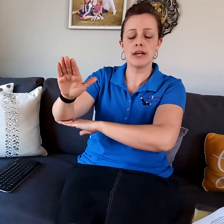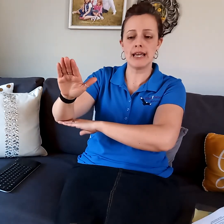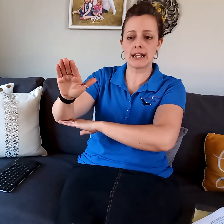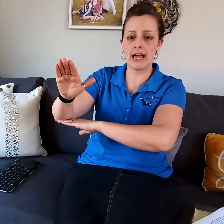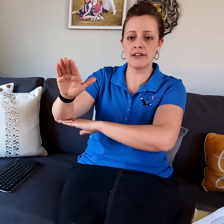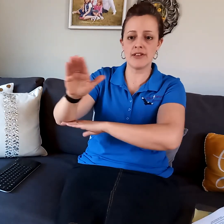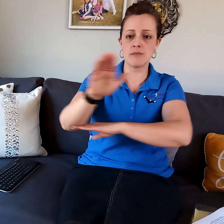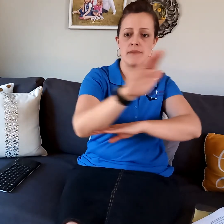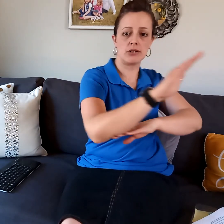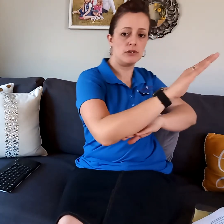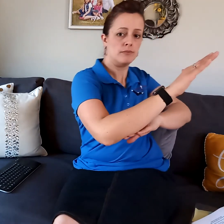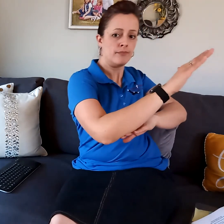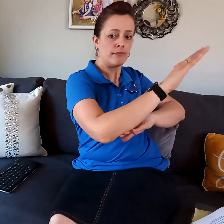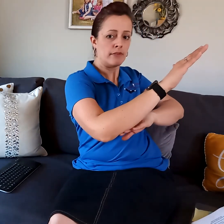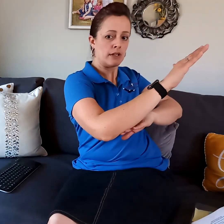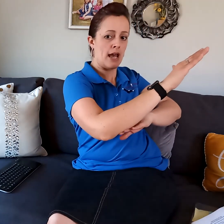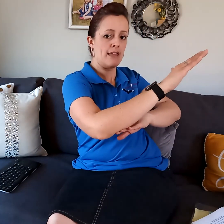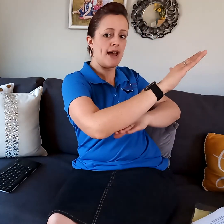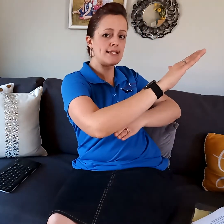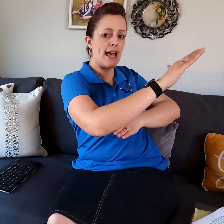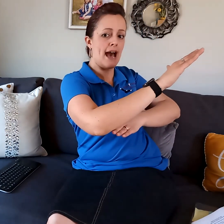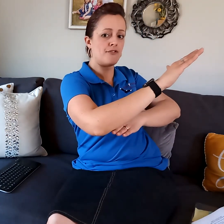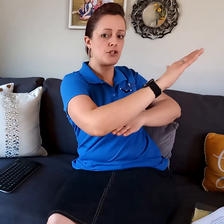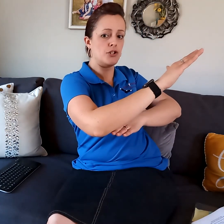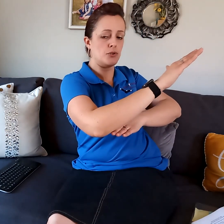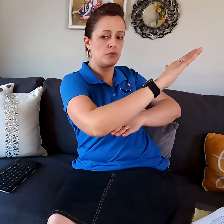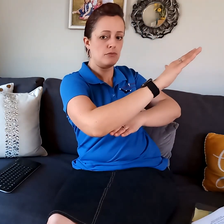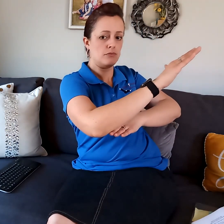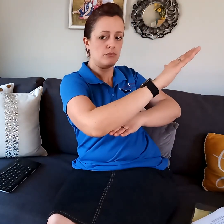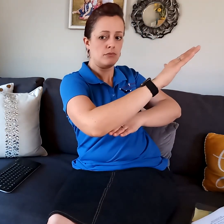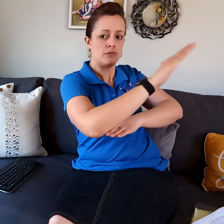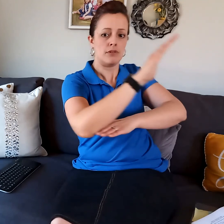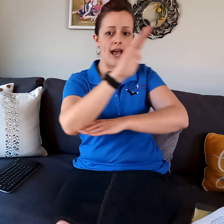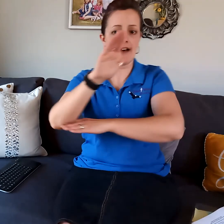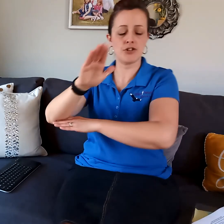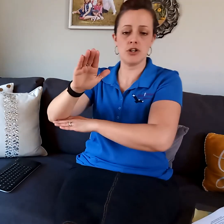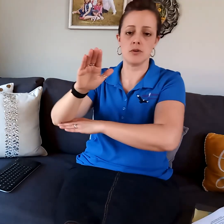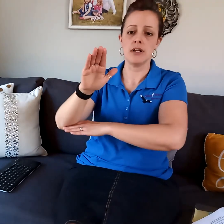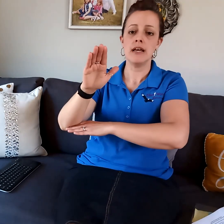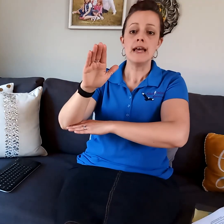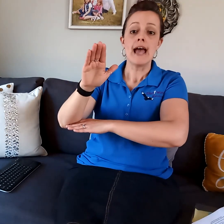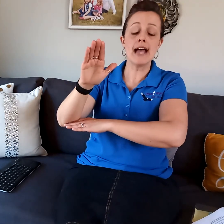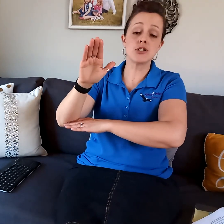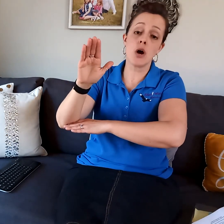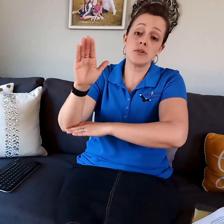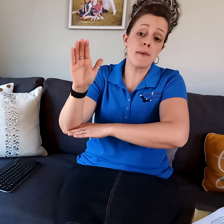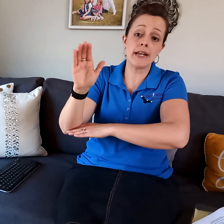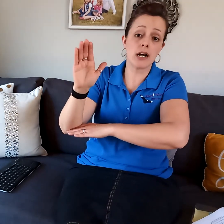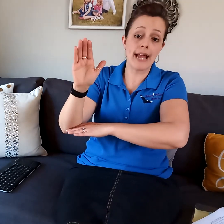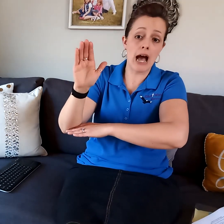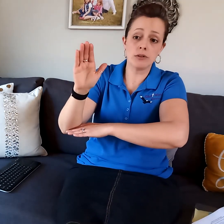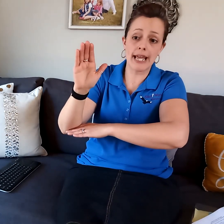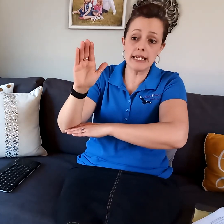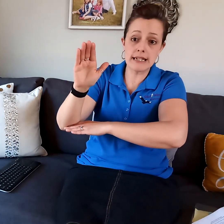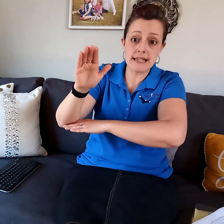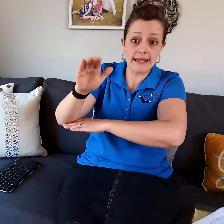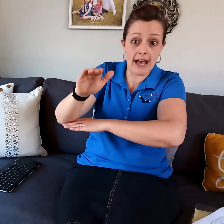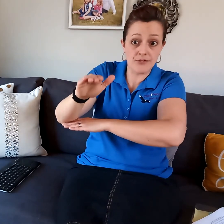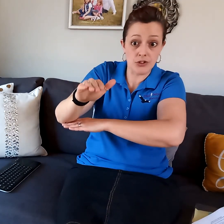it kind of in the middle. Okay? That's afternoon. Afternoon. And so depending on how late it is in the